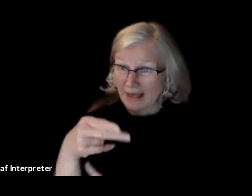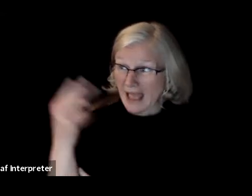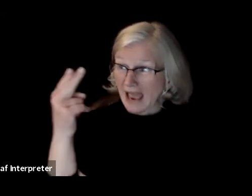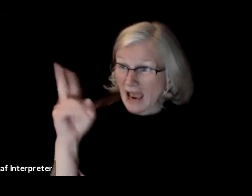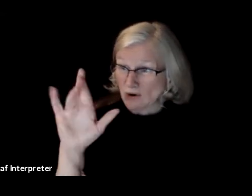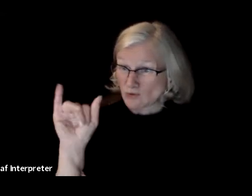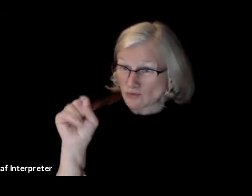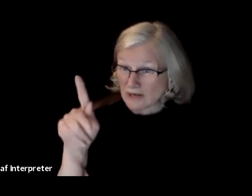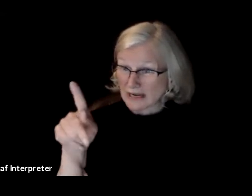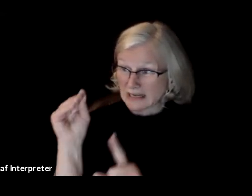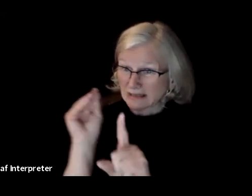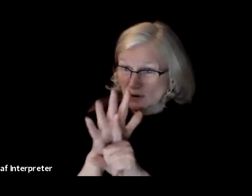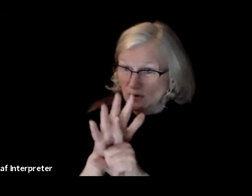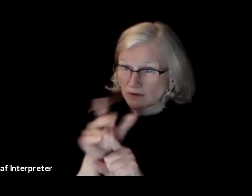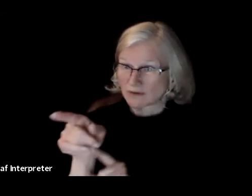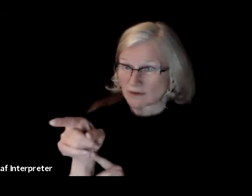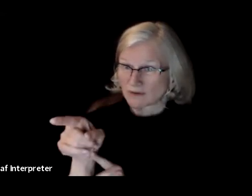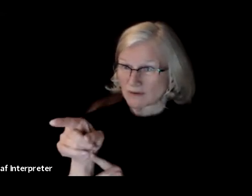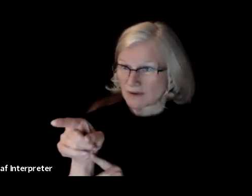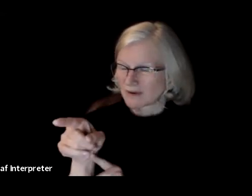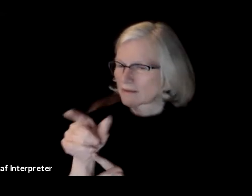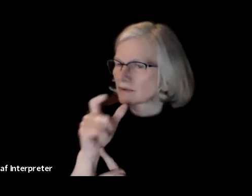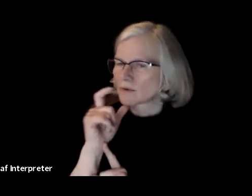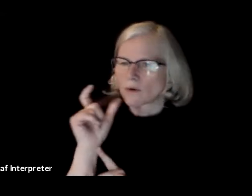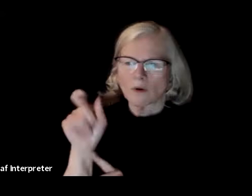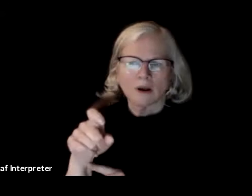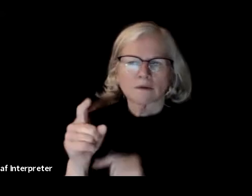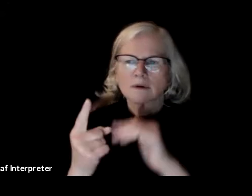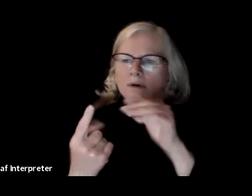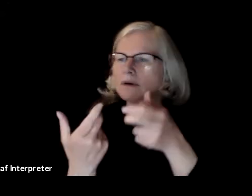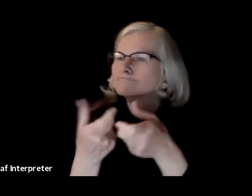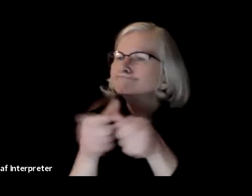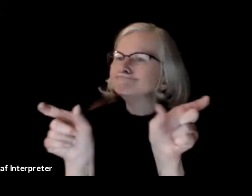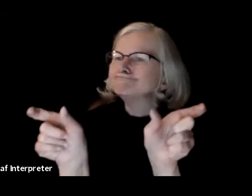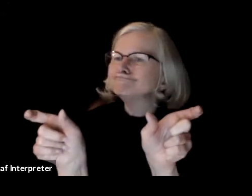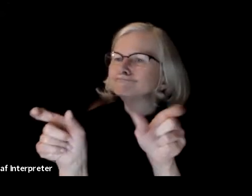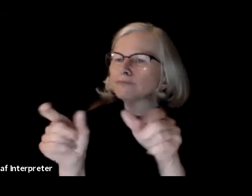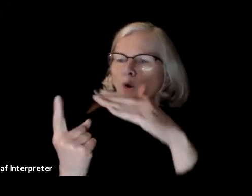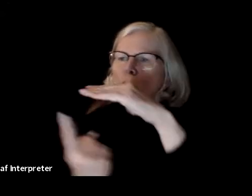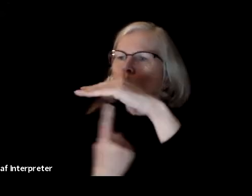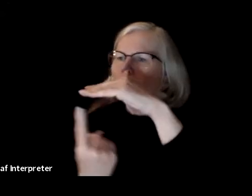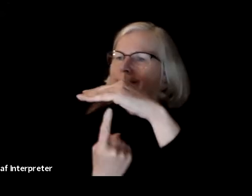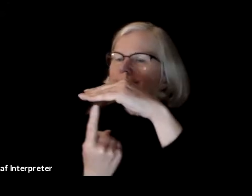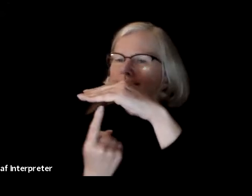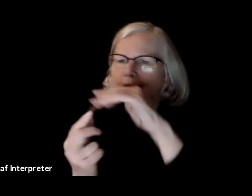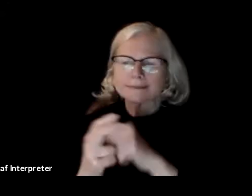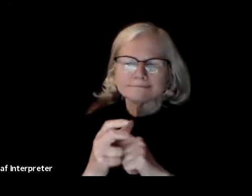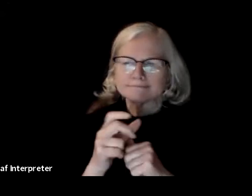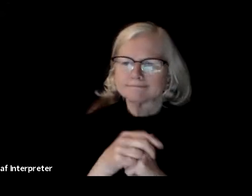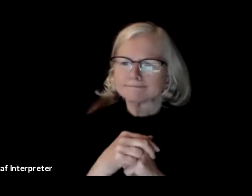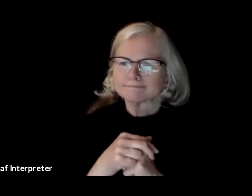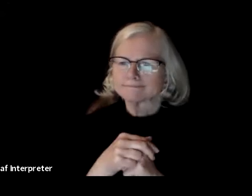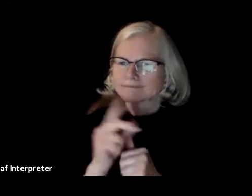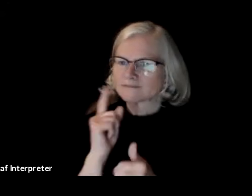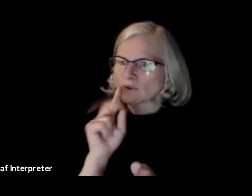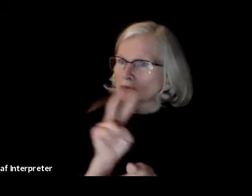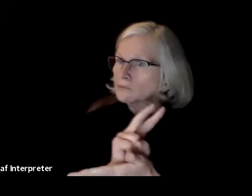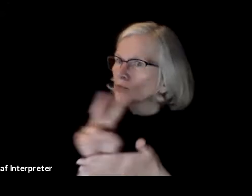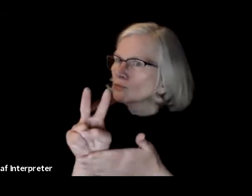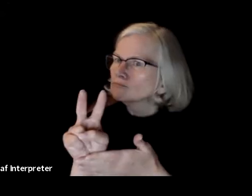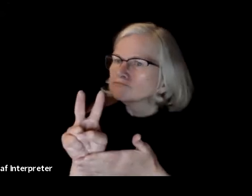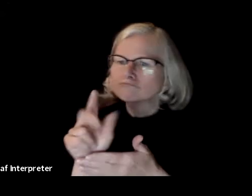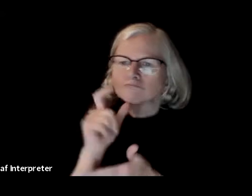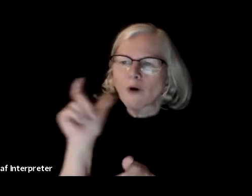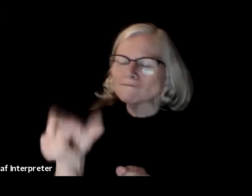from work, no longer have to quarantine in the community for the 14 days following exposure. Prior to this